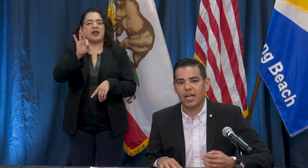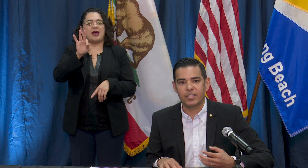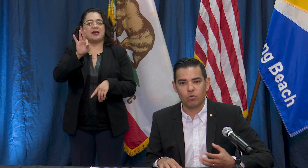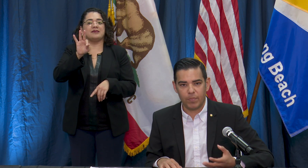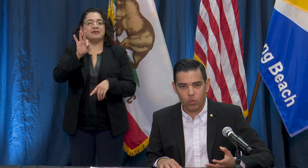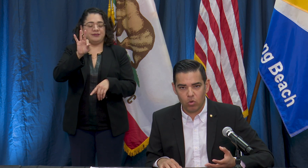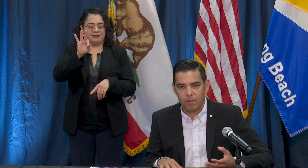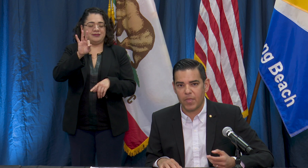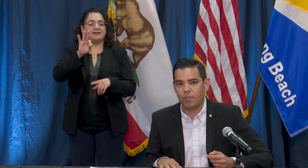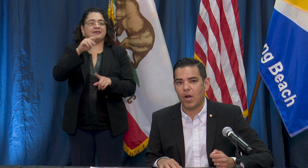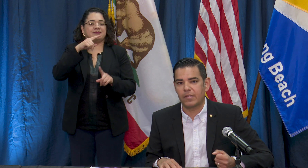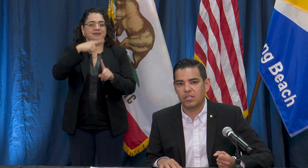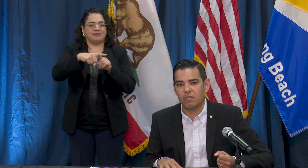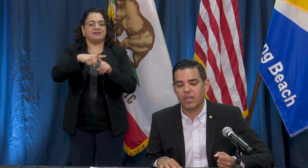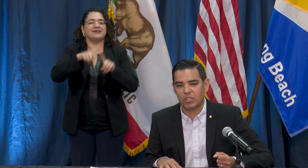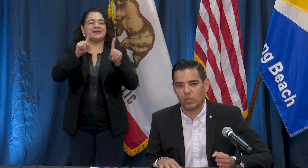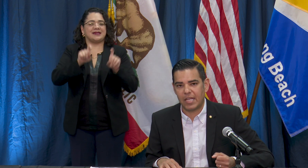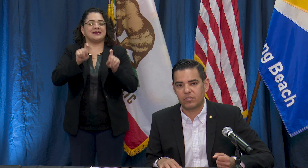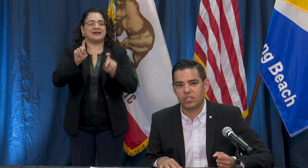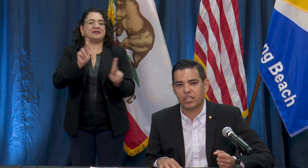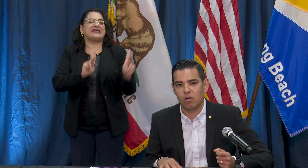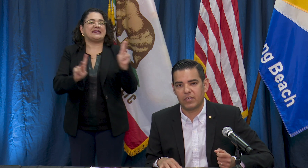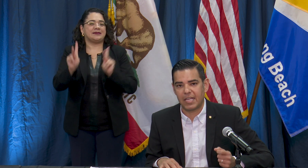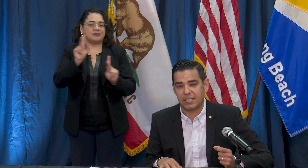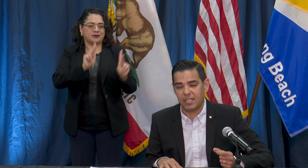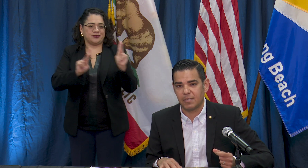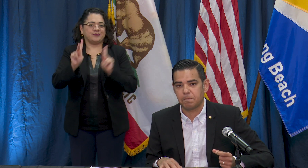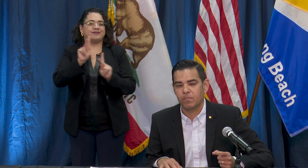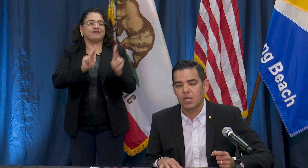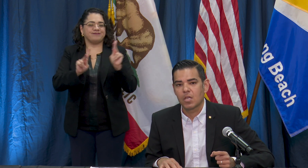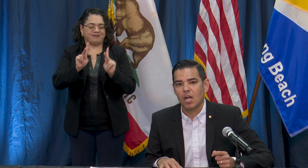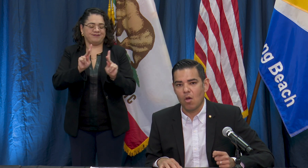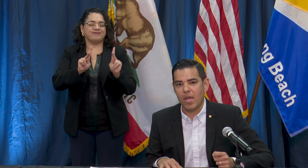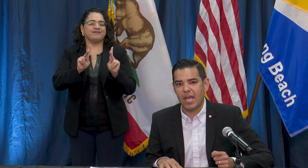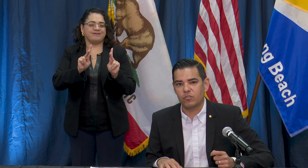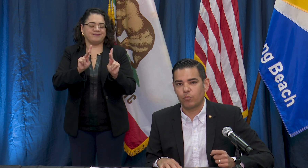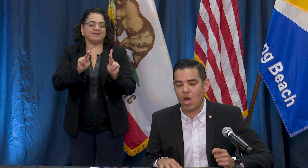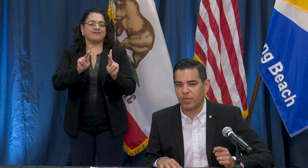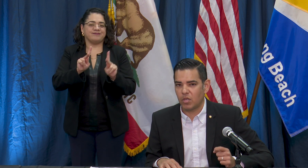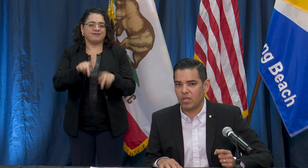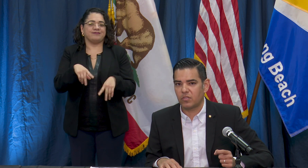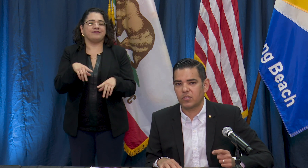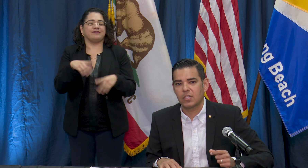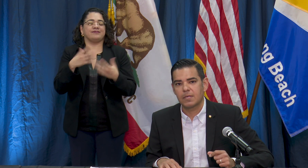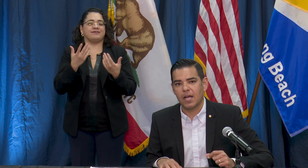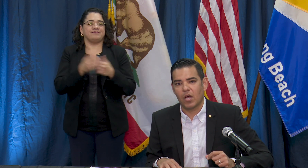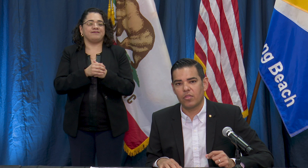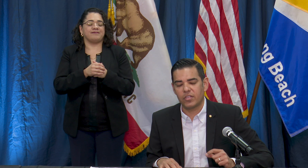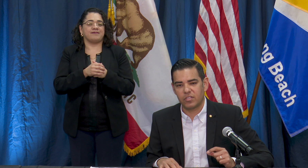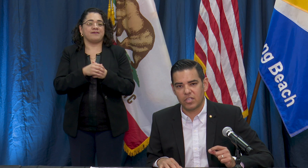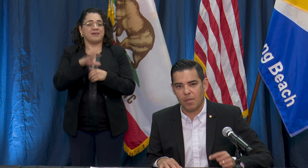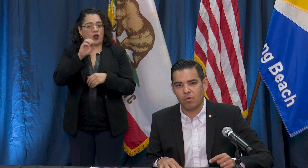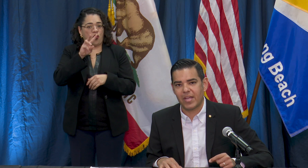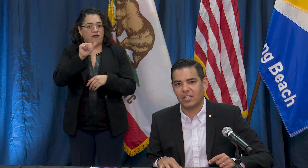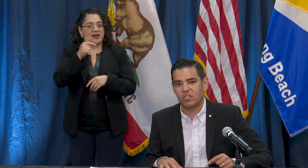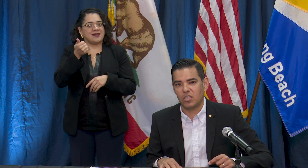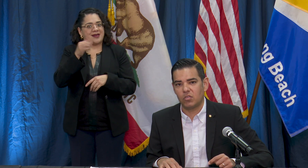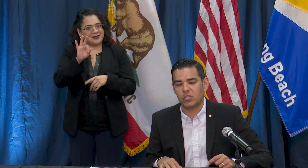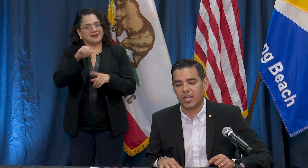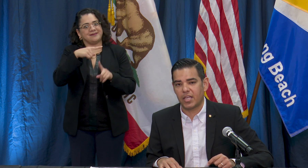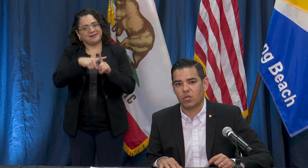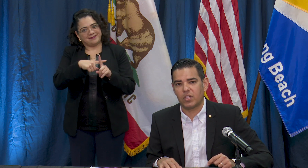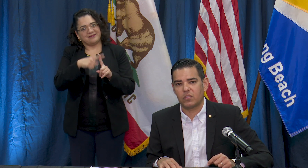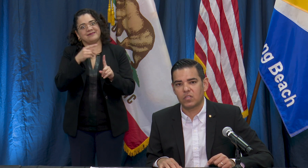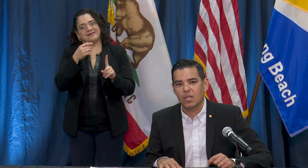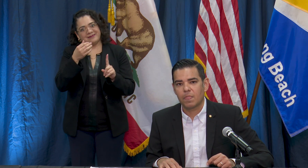cases to report that are positive as it relates to COVID-19. As you've probably noticed, this is a number that